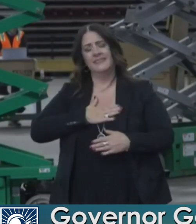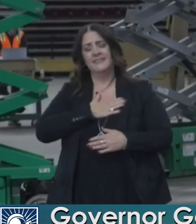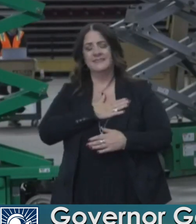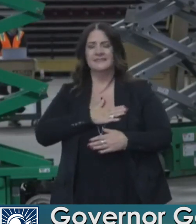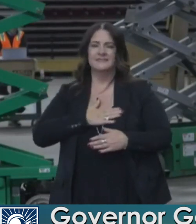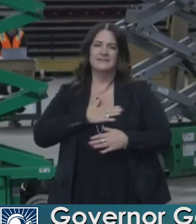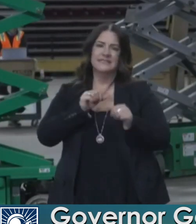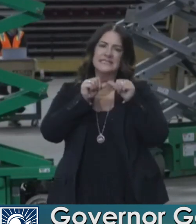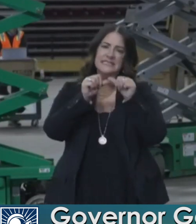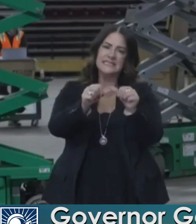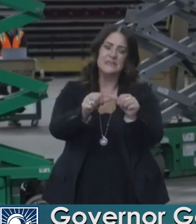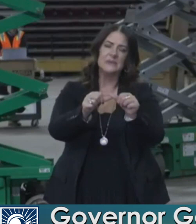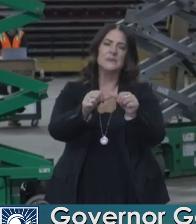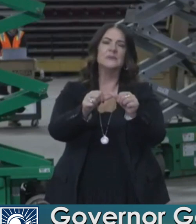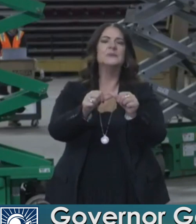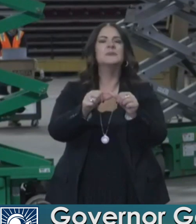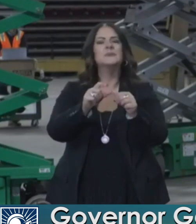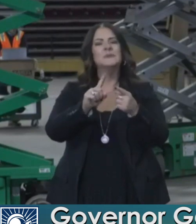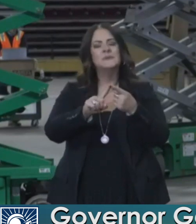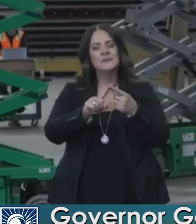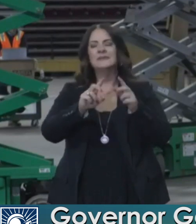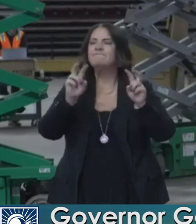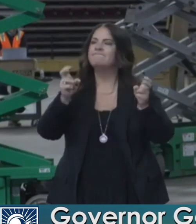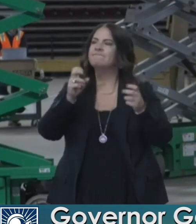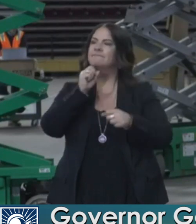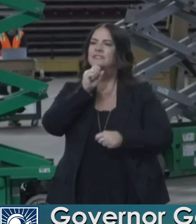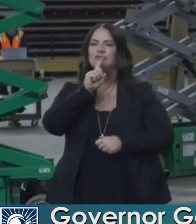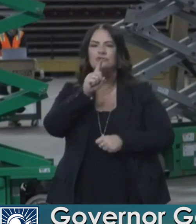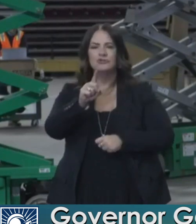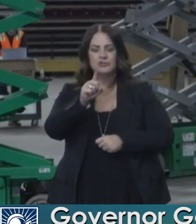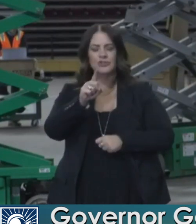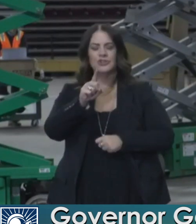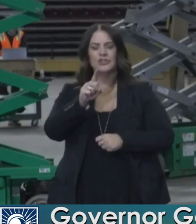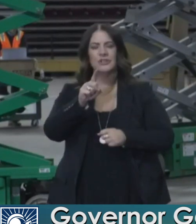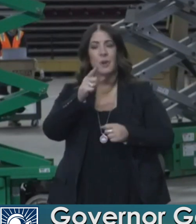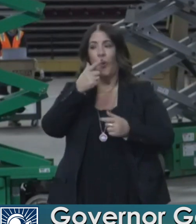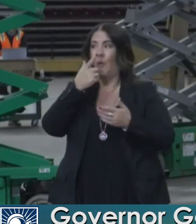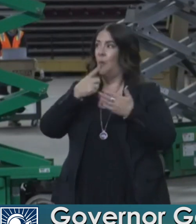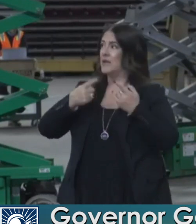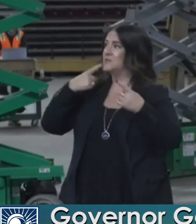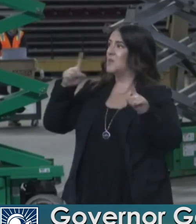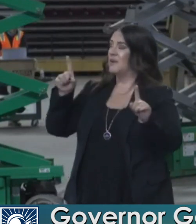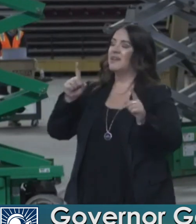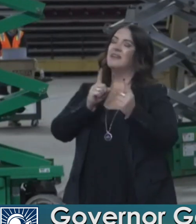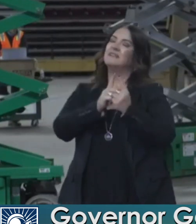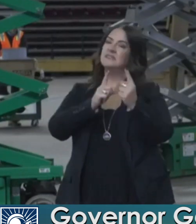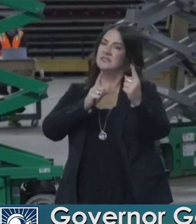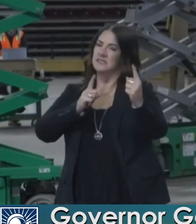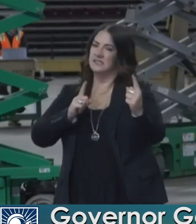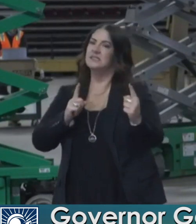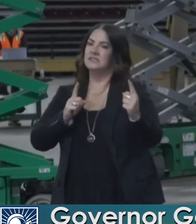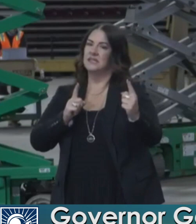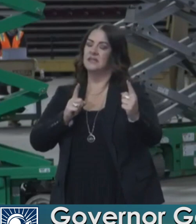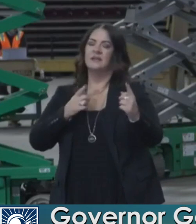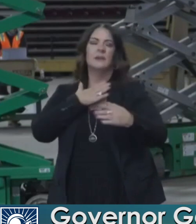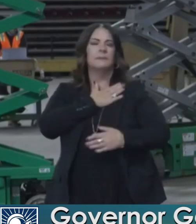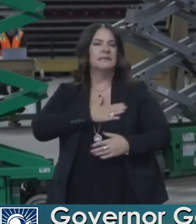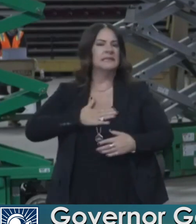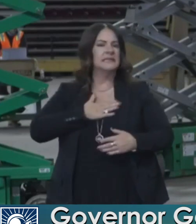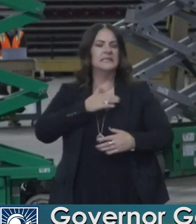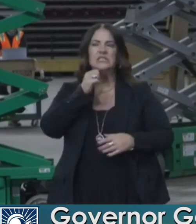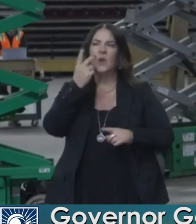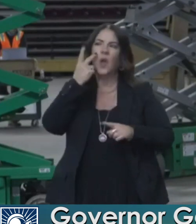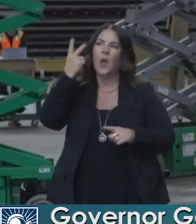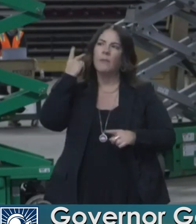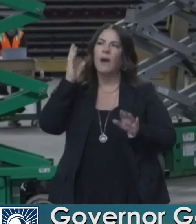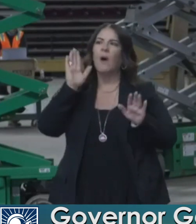basis, to continue to double down on what has been working here in the state of California. Let us not look